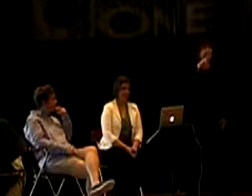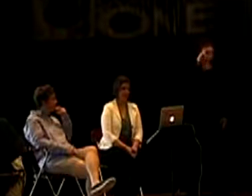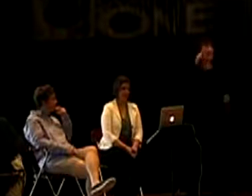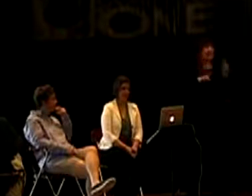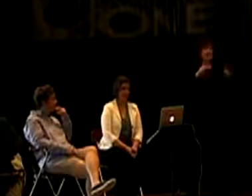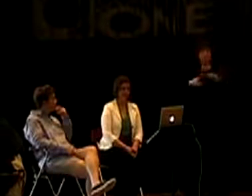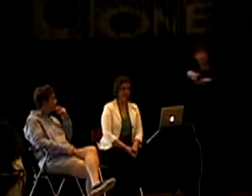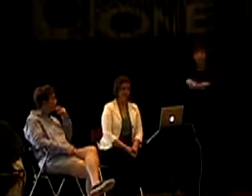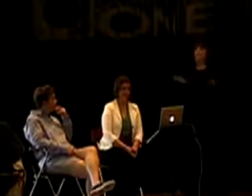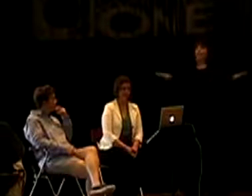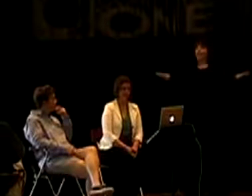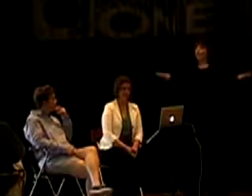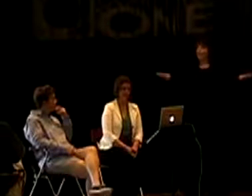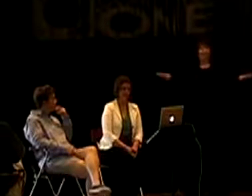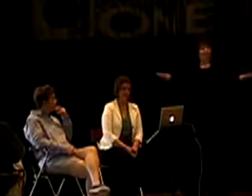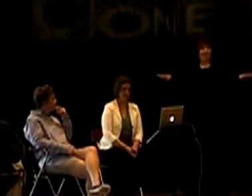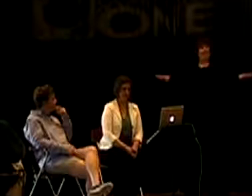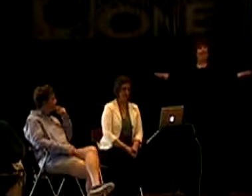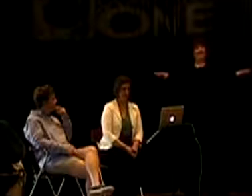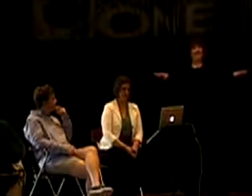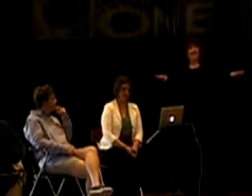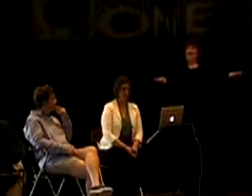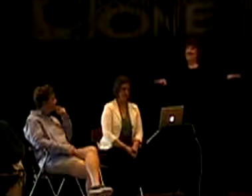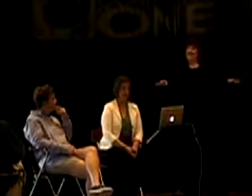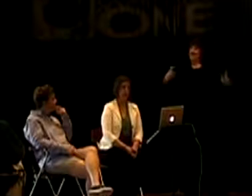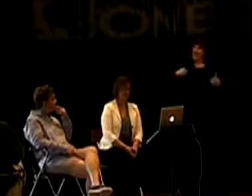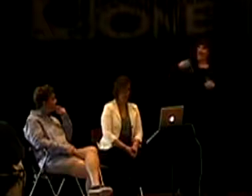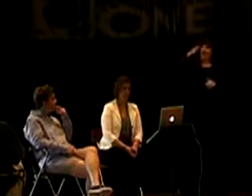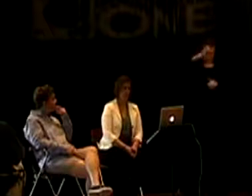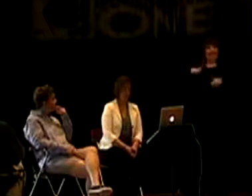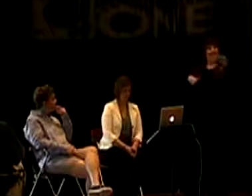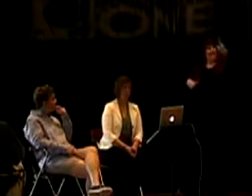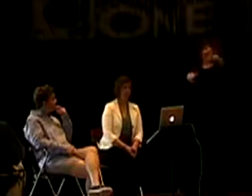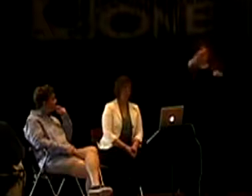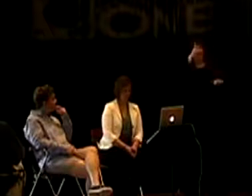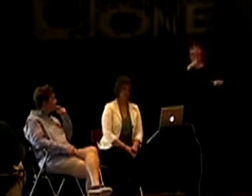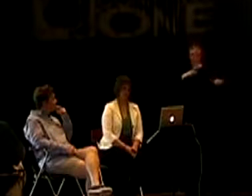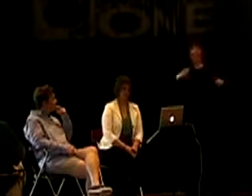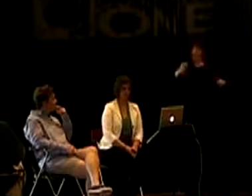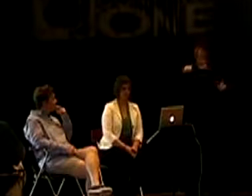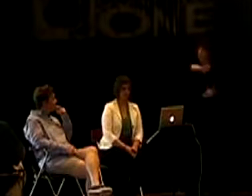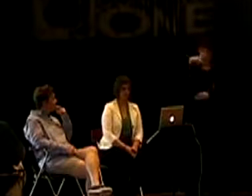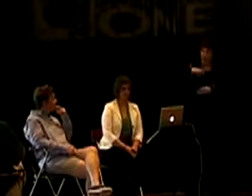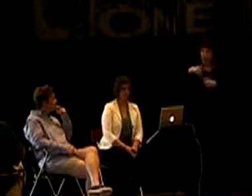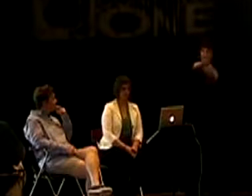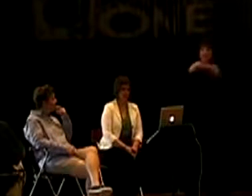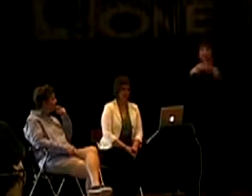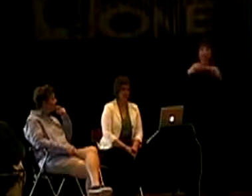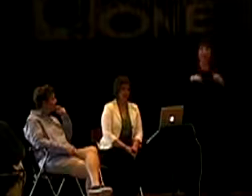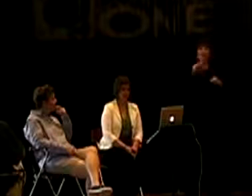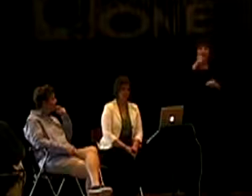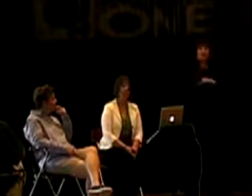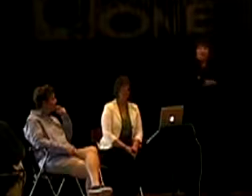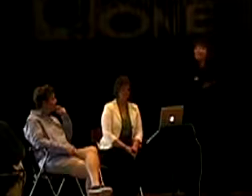is just inclusive, you know, that is, it's just part of the story. The deaf character and the language is just part of the story. They're not looking off to the side for